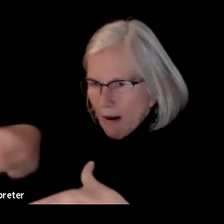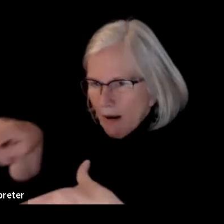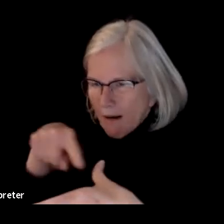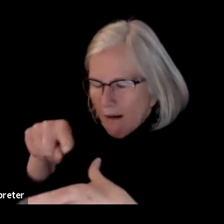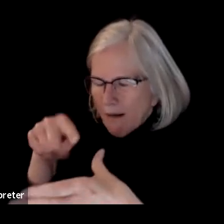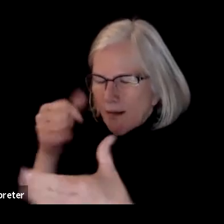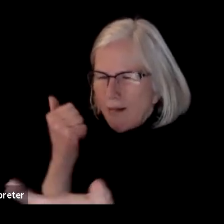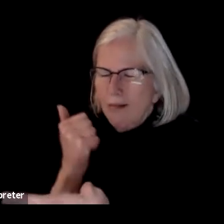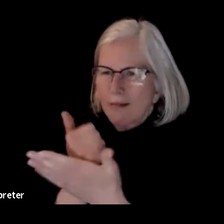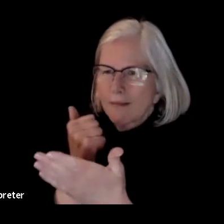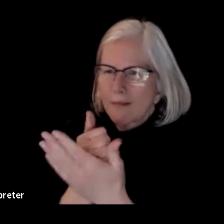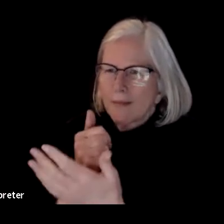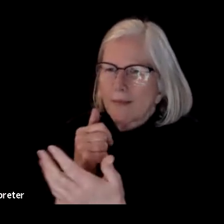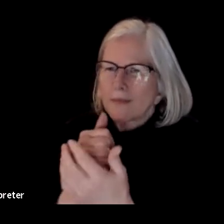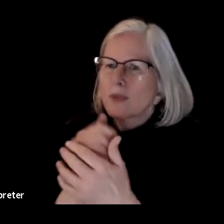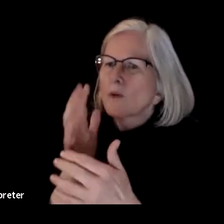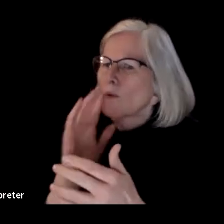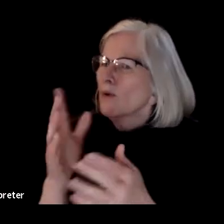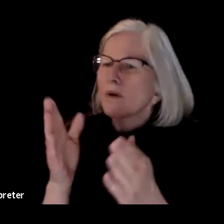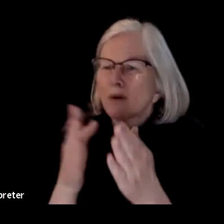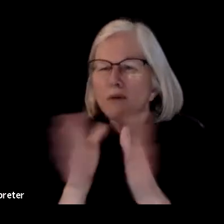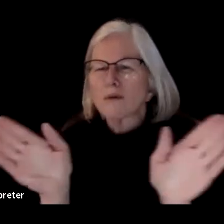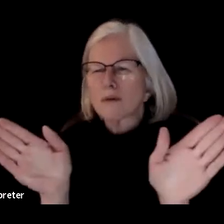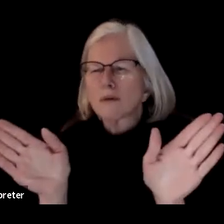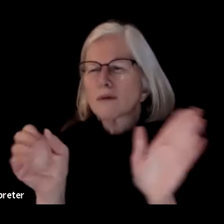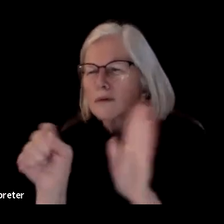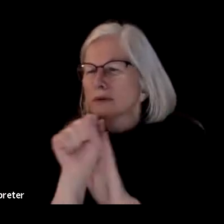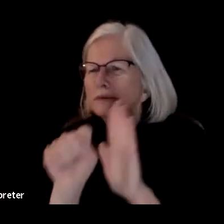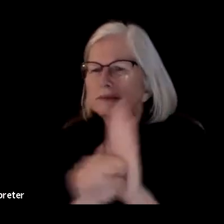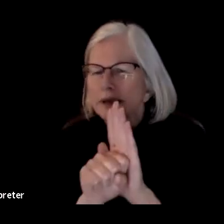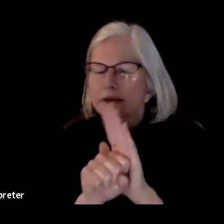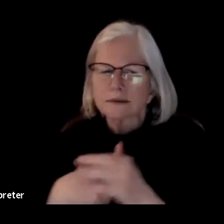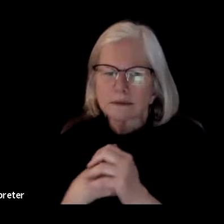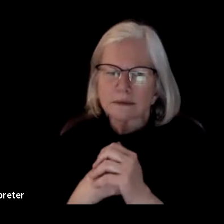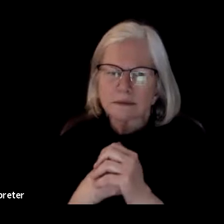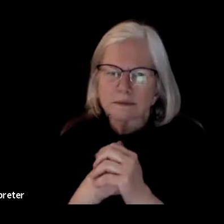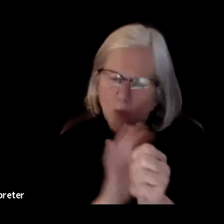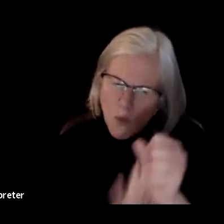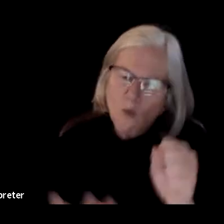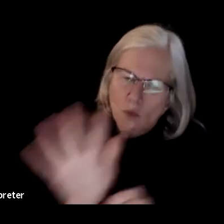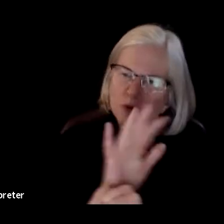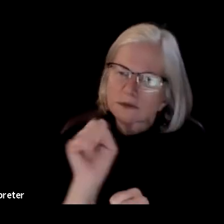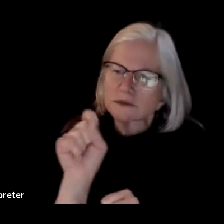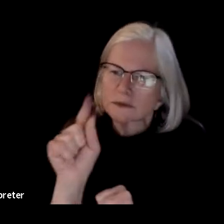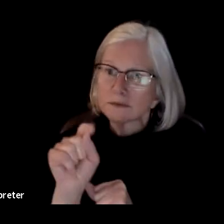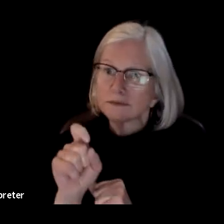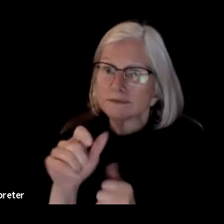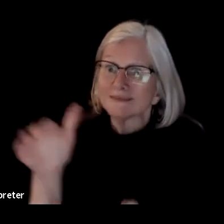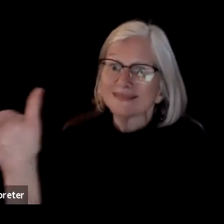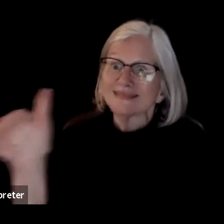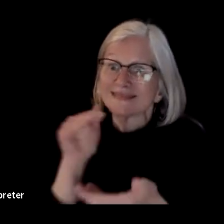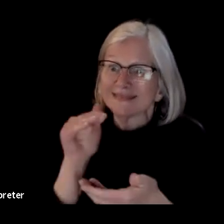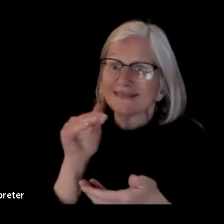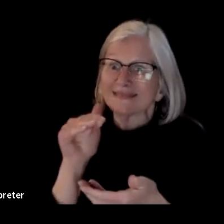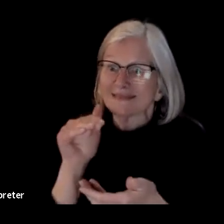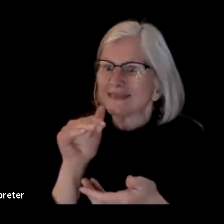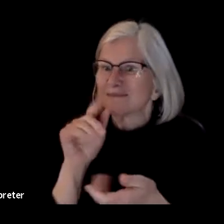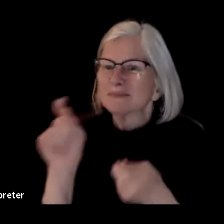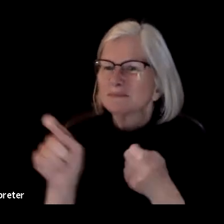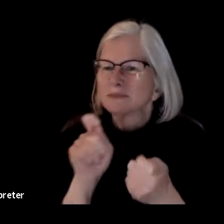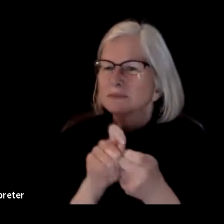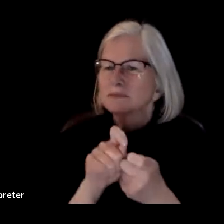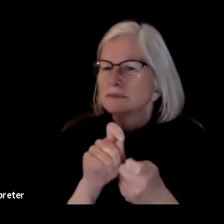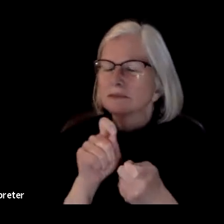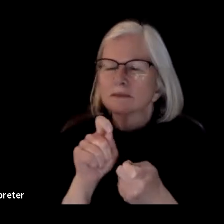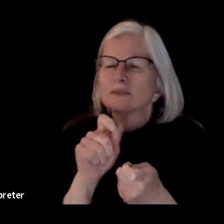the state. So we certainly won't be hanging on to it for certain populations. We will just continue to get vaccine